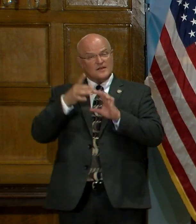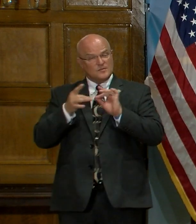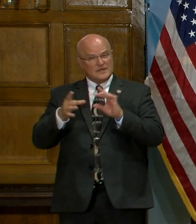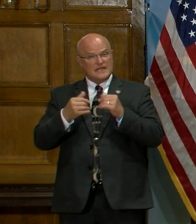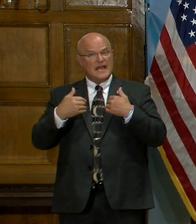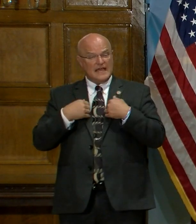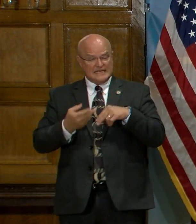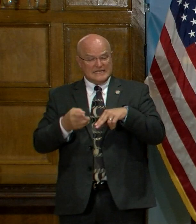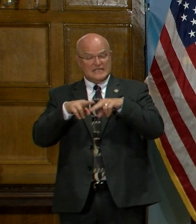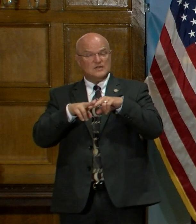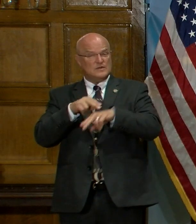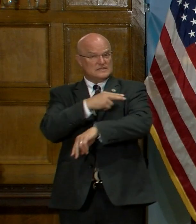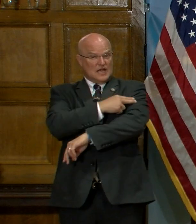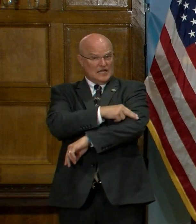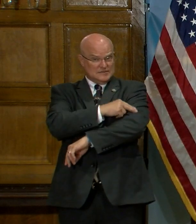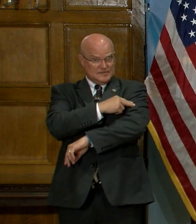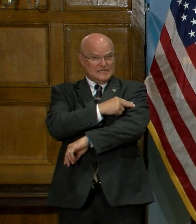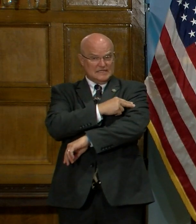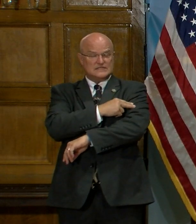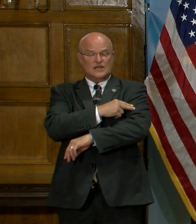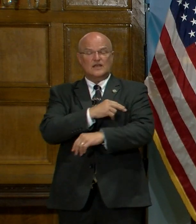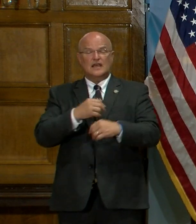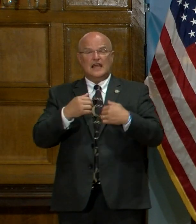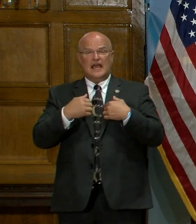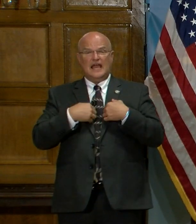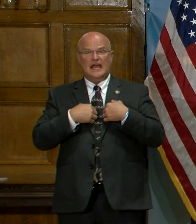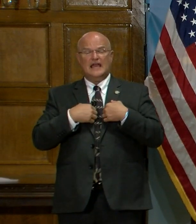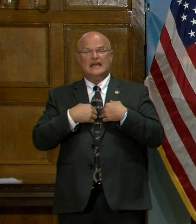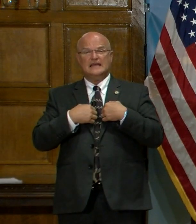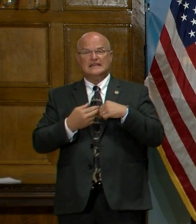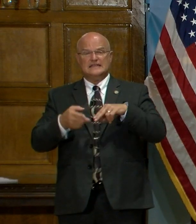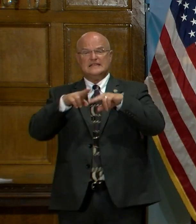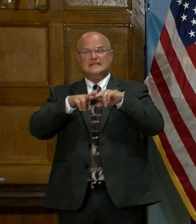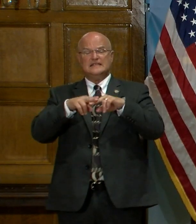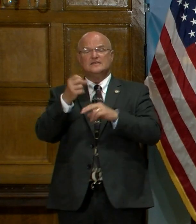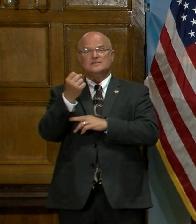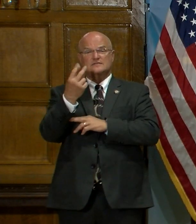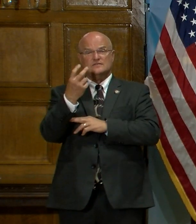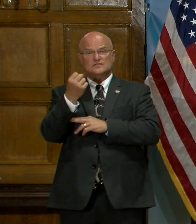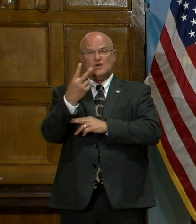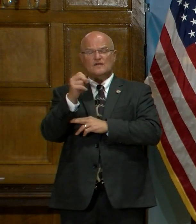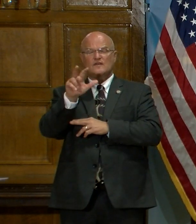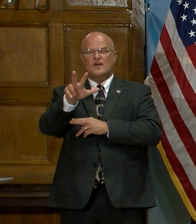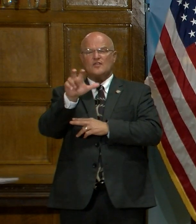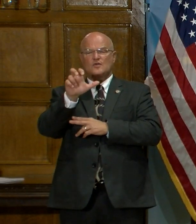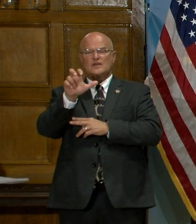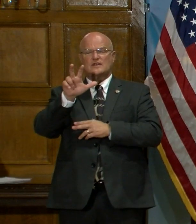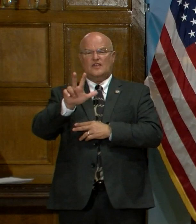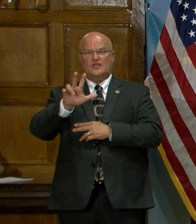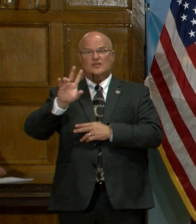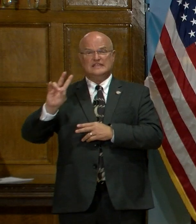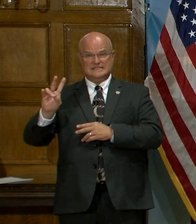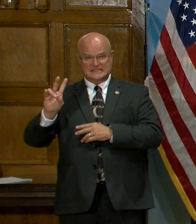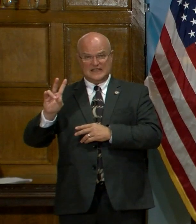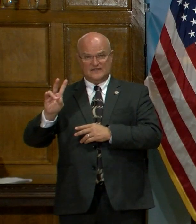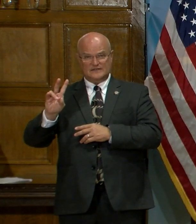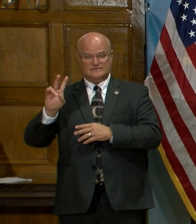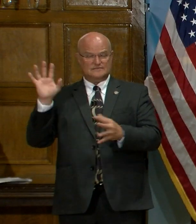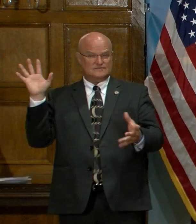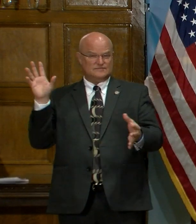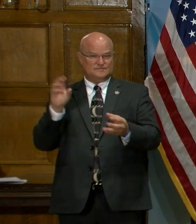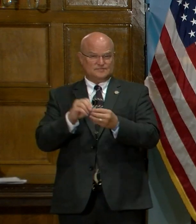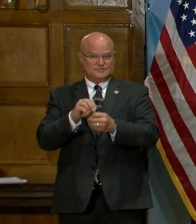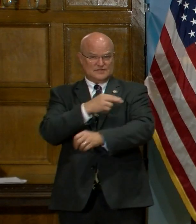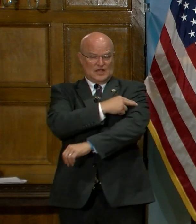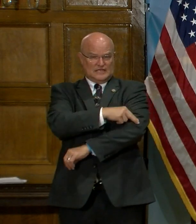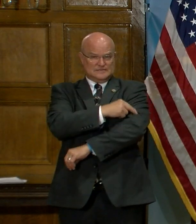we did have an increase in hospitalized. We had a net increase of 12, so we're at 337 total